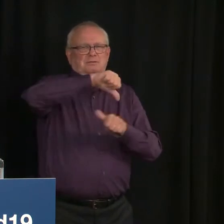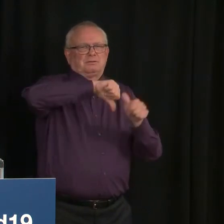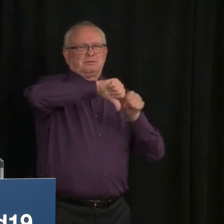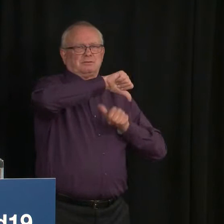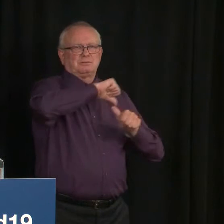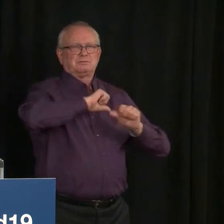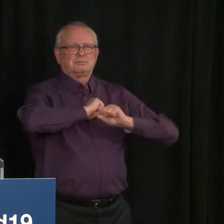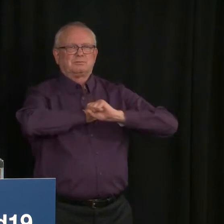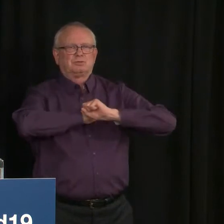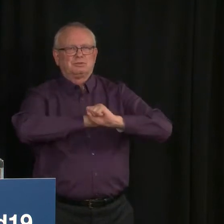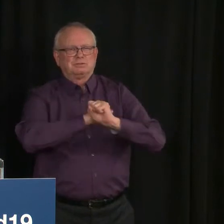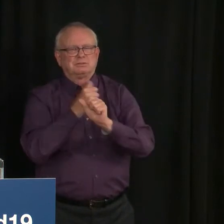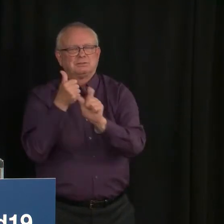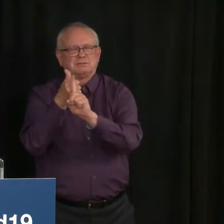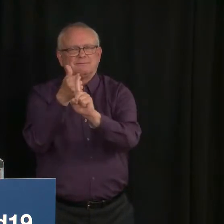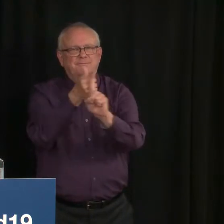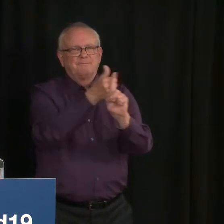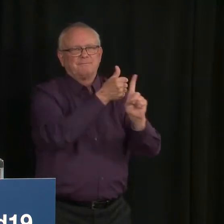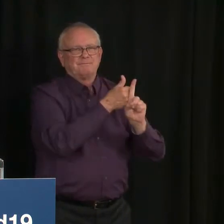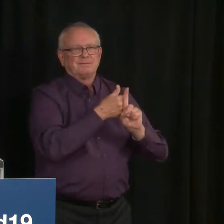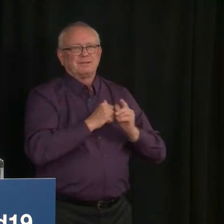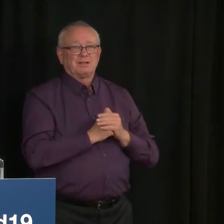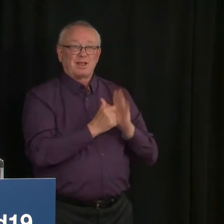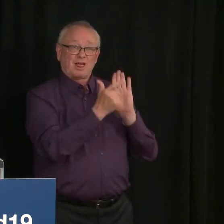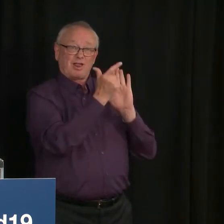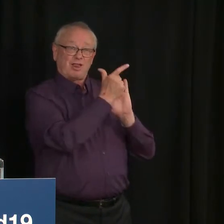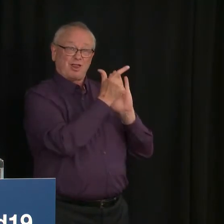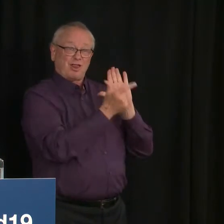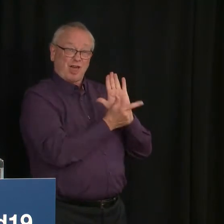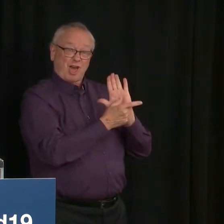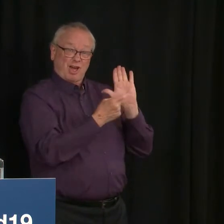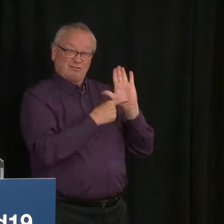need those legal requirements that have extraordinary